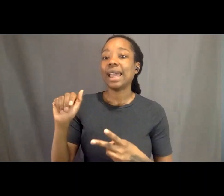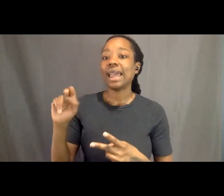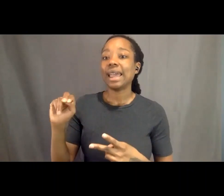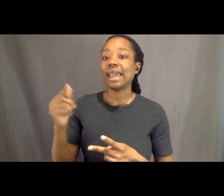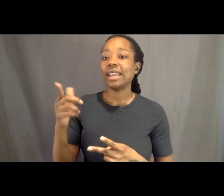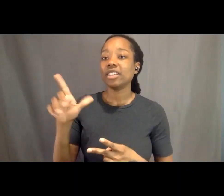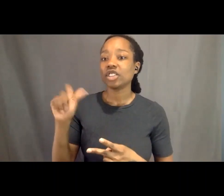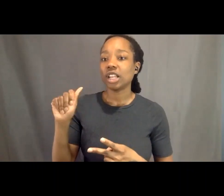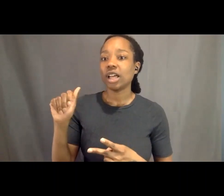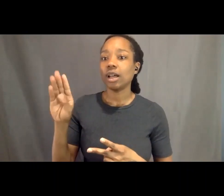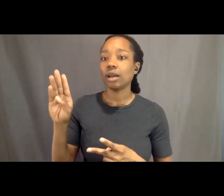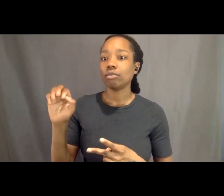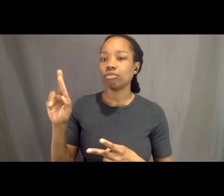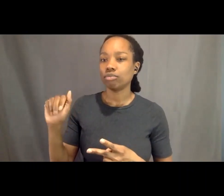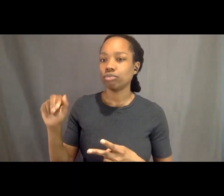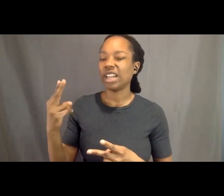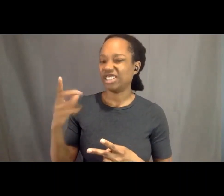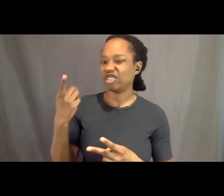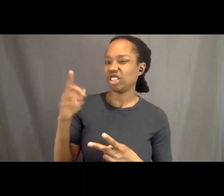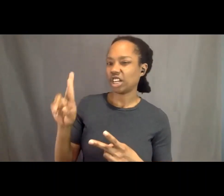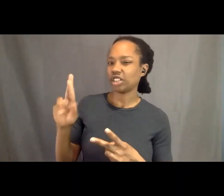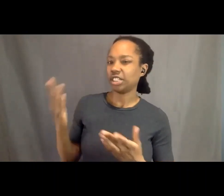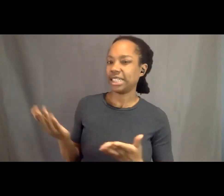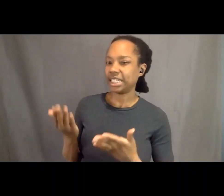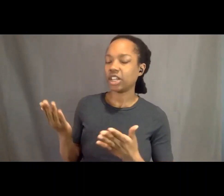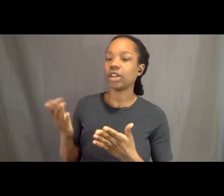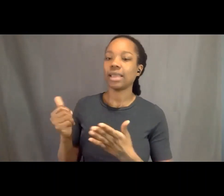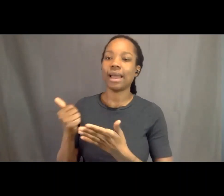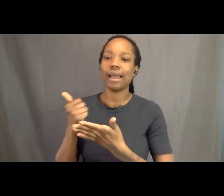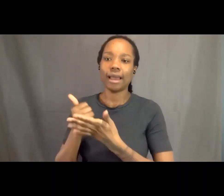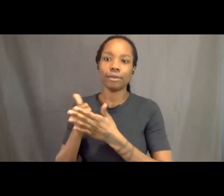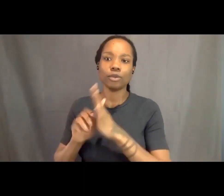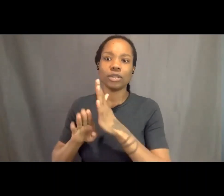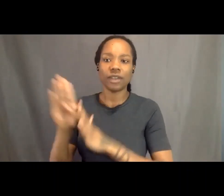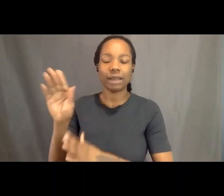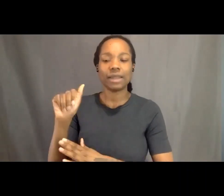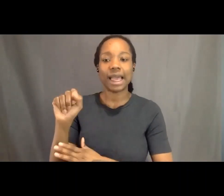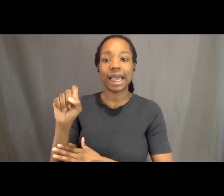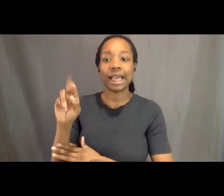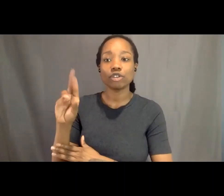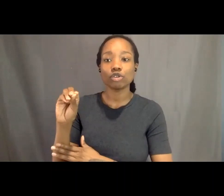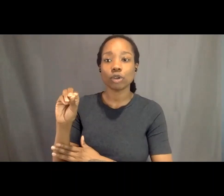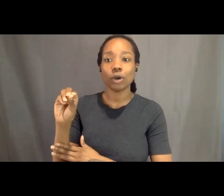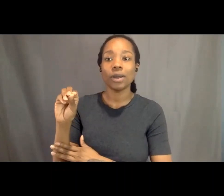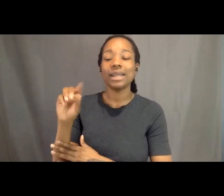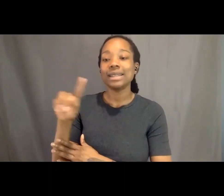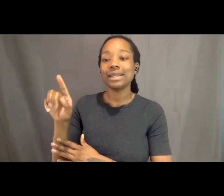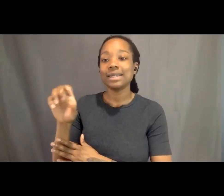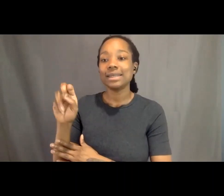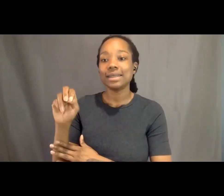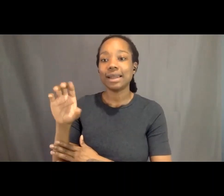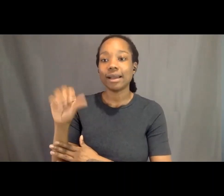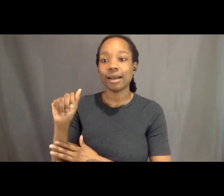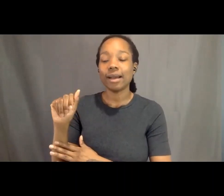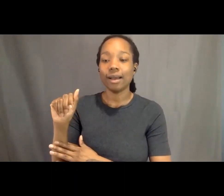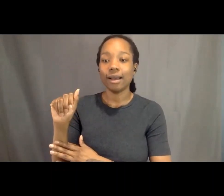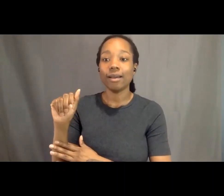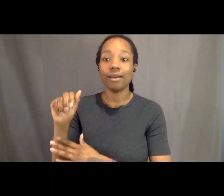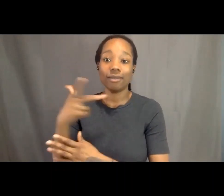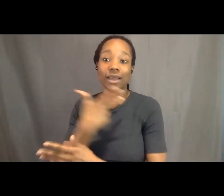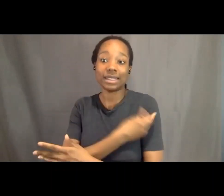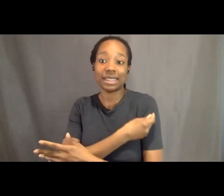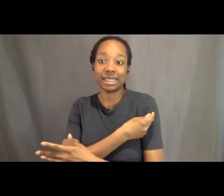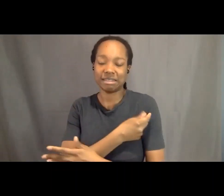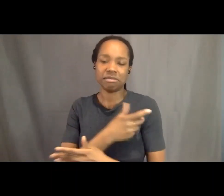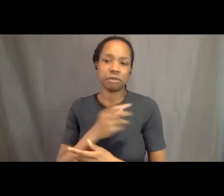vaccine. And so we are working on those efforts. And what I think that is missing is that the